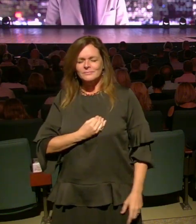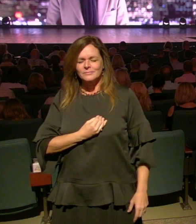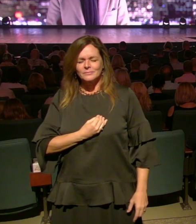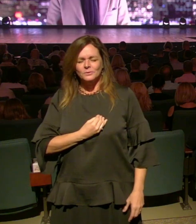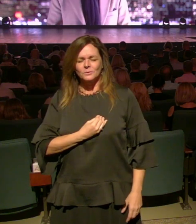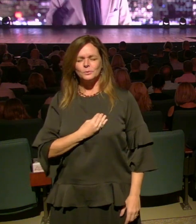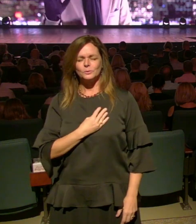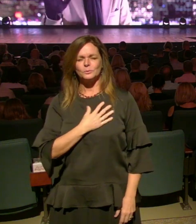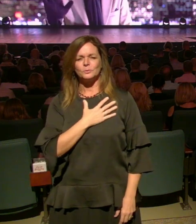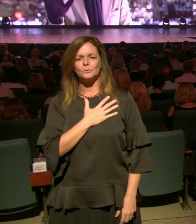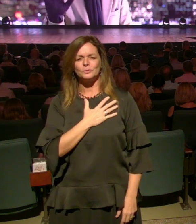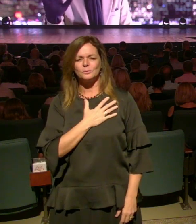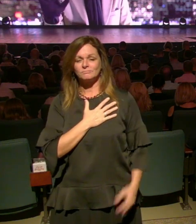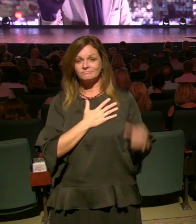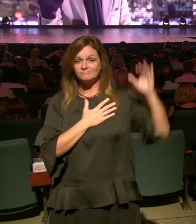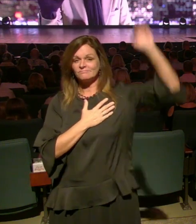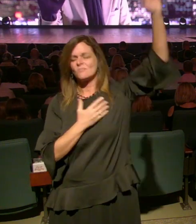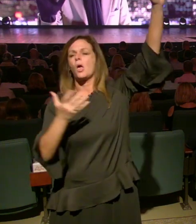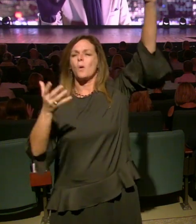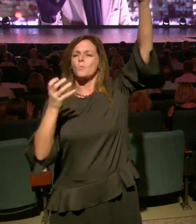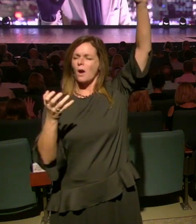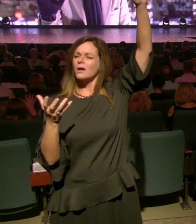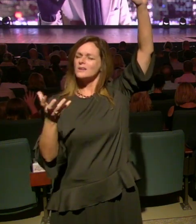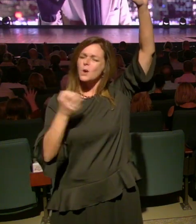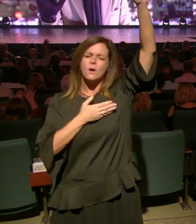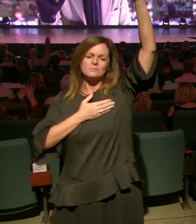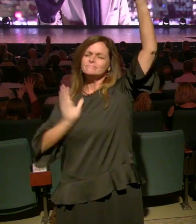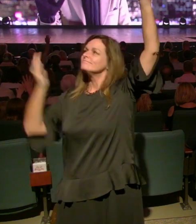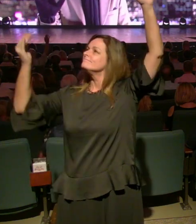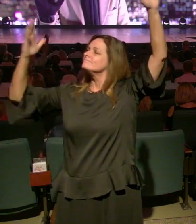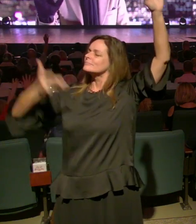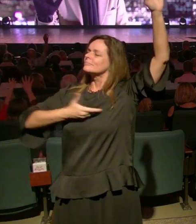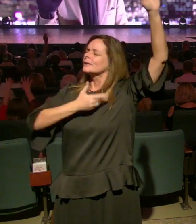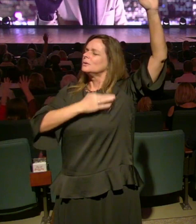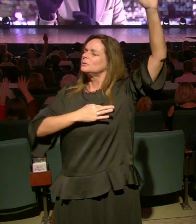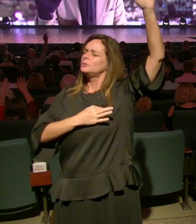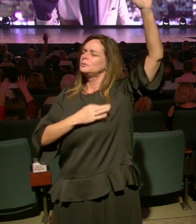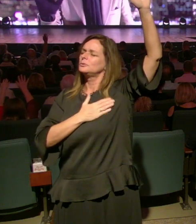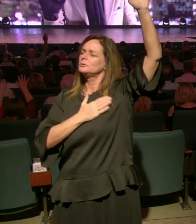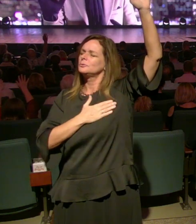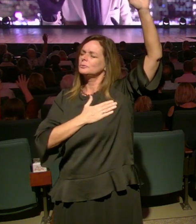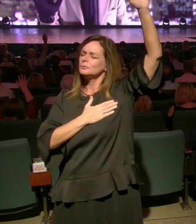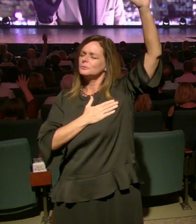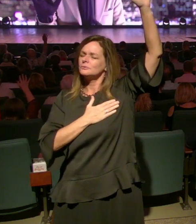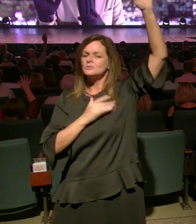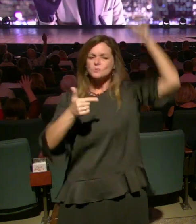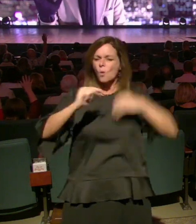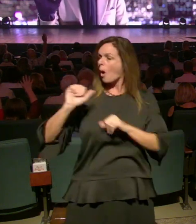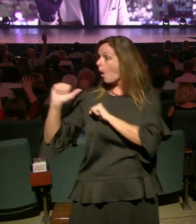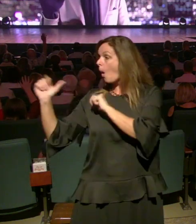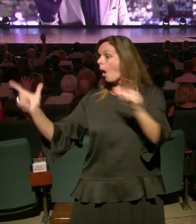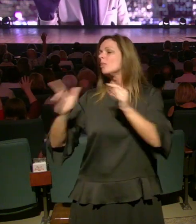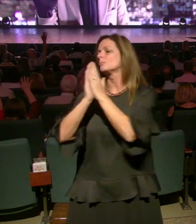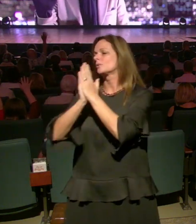you are, would you just slip your hand up? Just hold it up high all across the room today. And everybody out loud, would you say this prayer with me? With those of